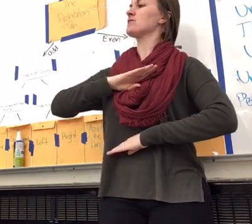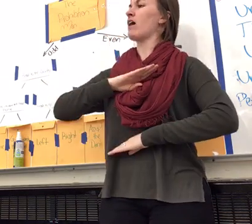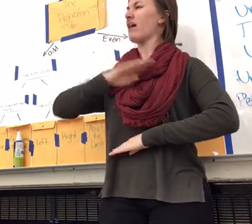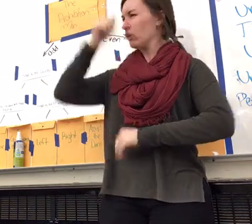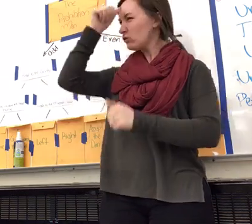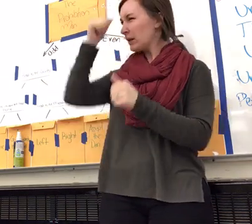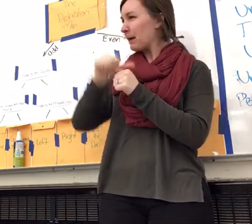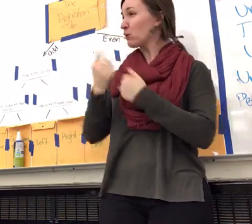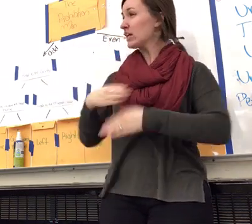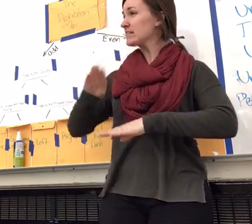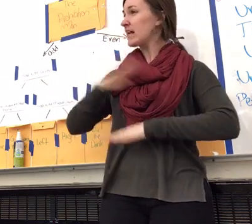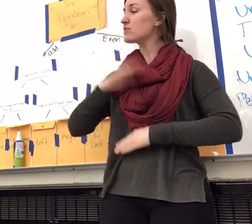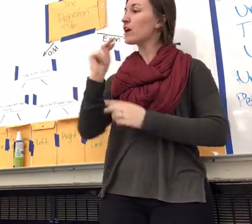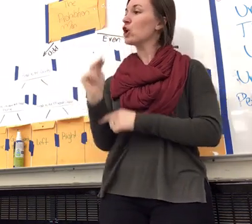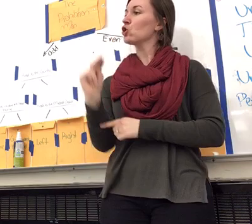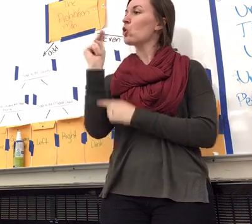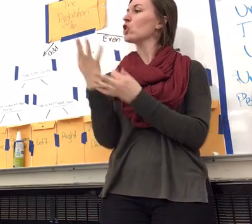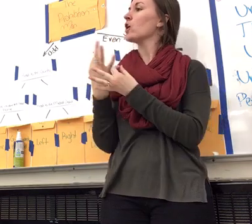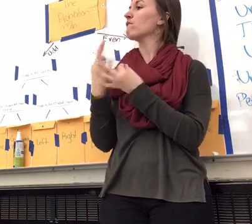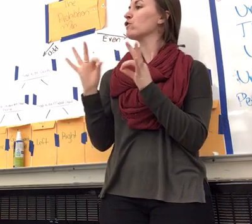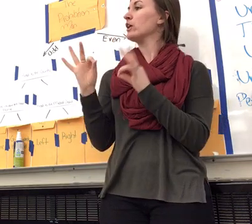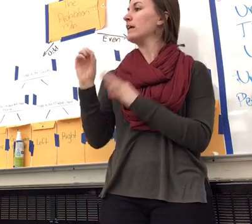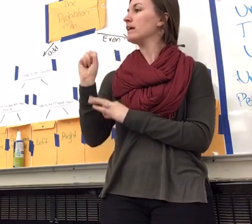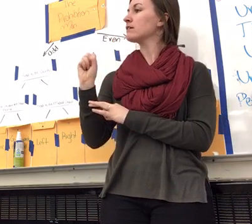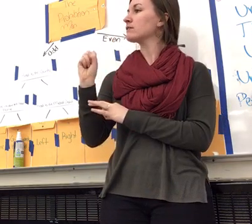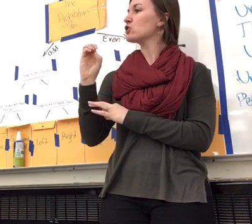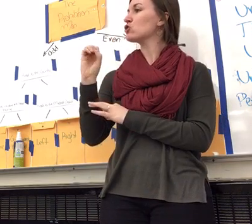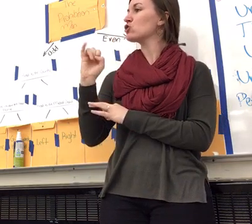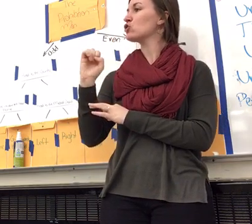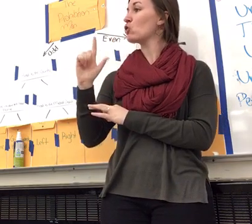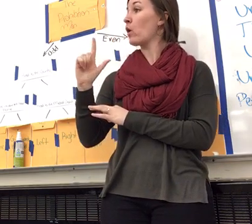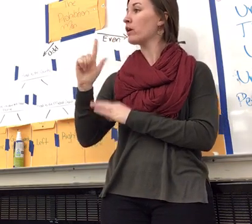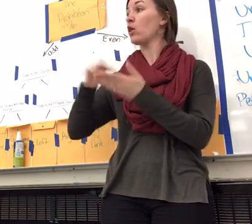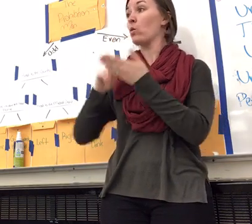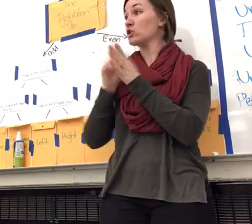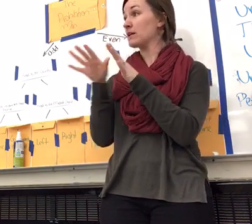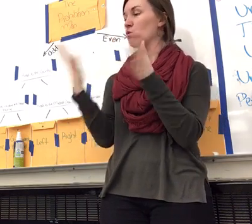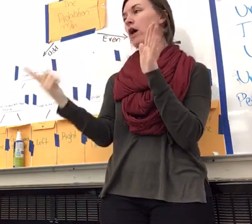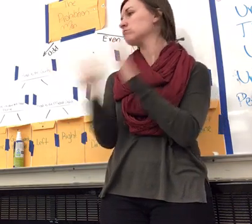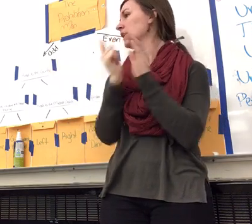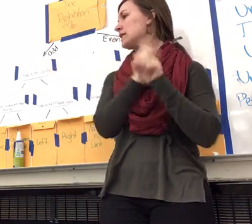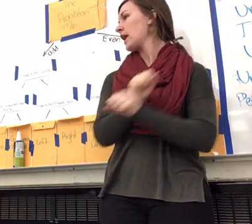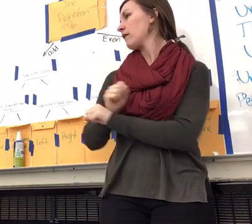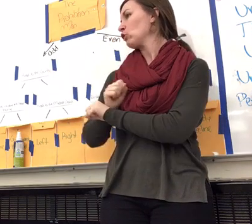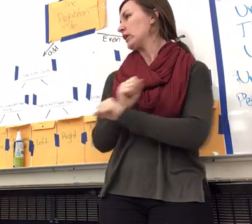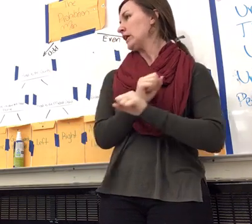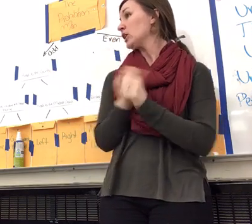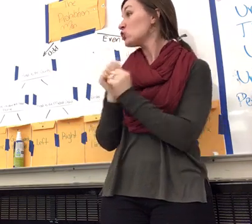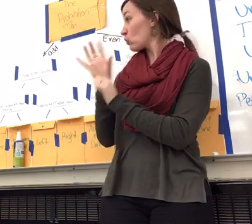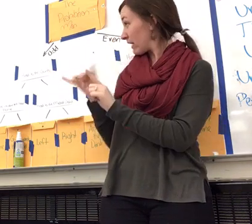soilers. Free soil meaning no slavery in the territories. So with the Wilmot Proviso, they say that there will be